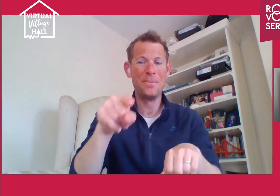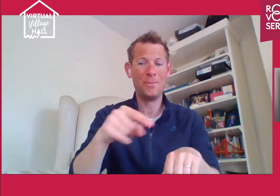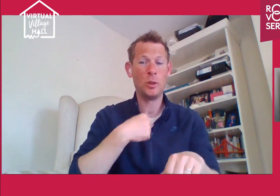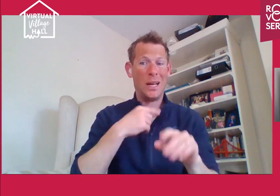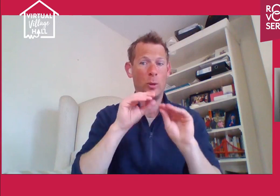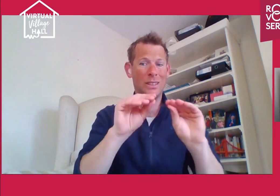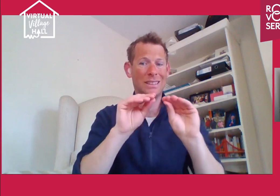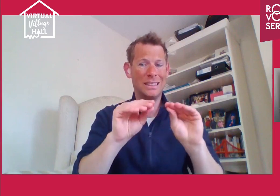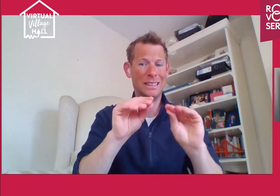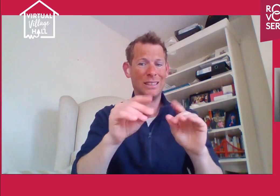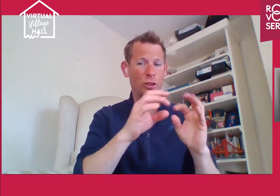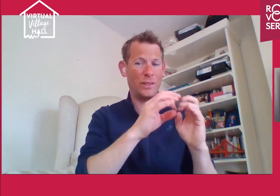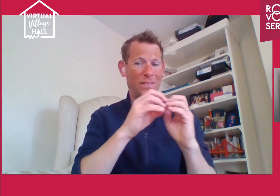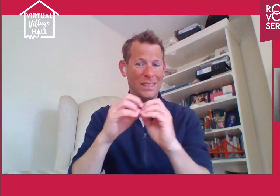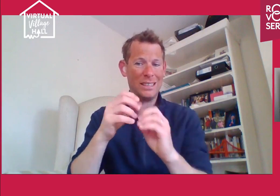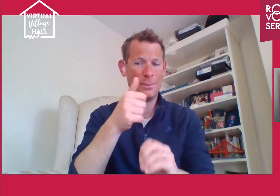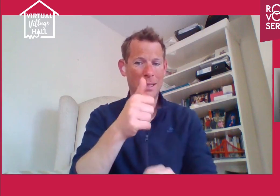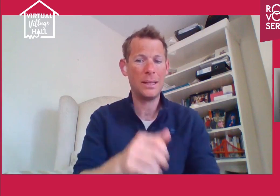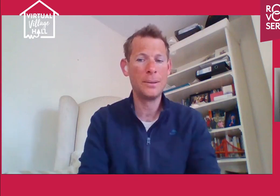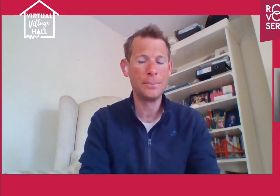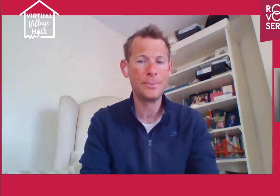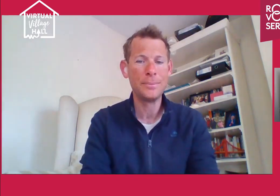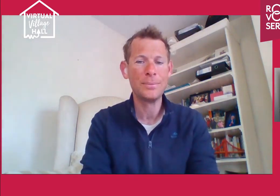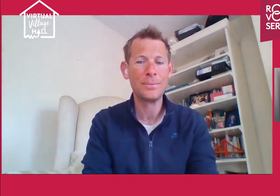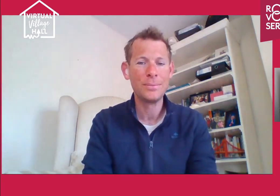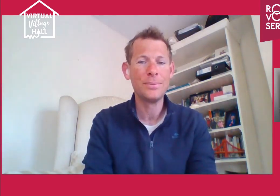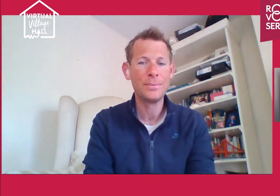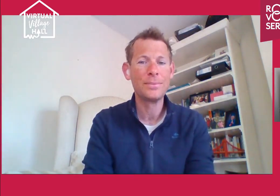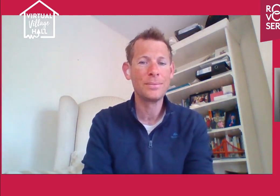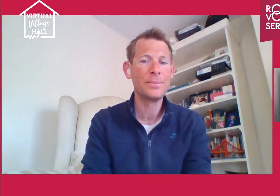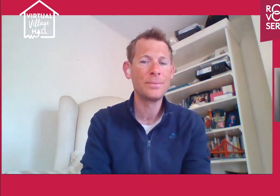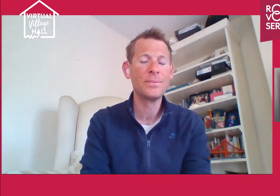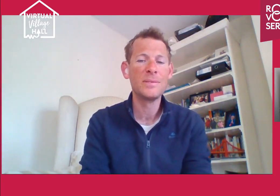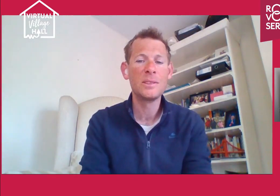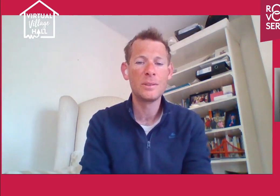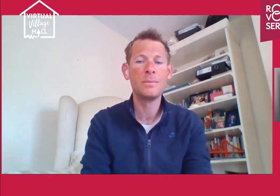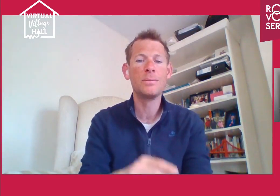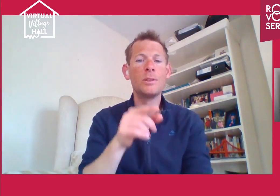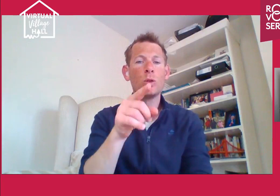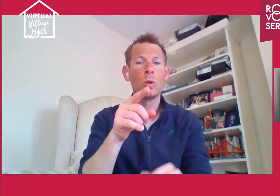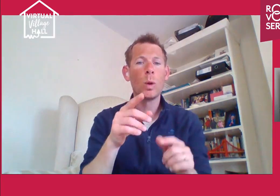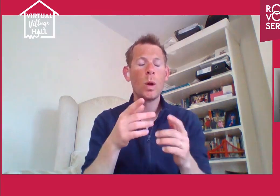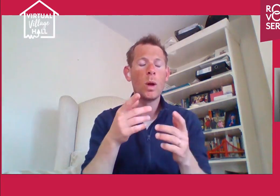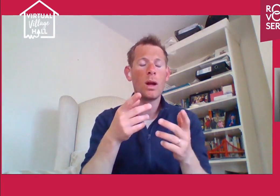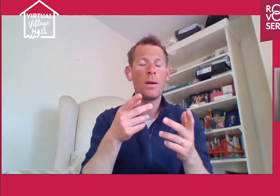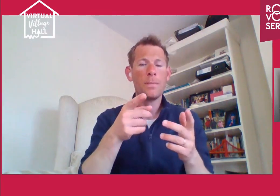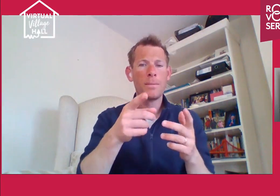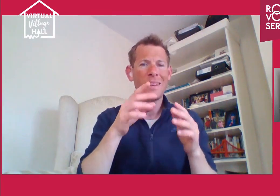Yeah, we've got some first times here, and we're going to practice some finger spelling and alphabet.